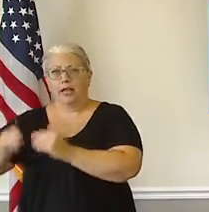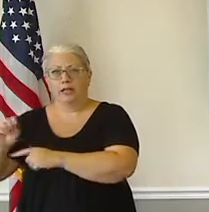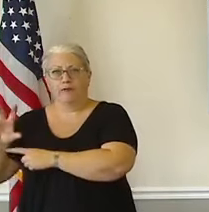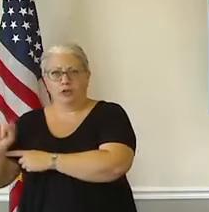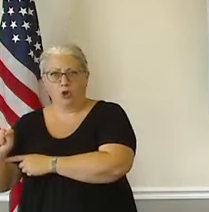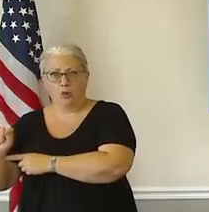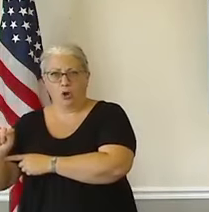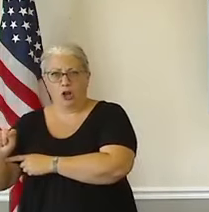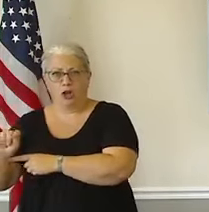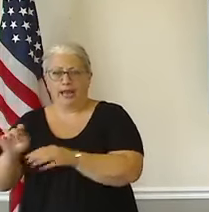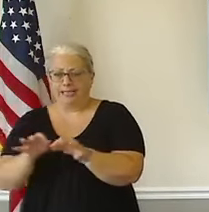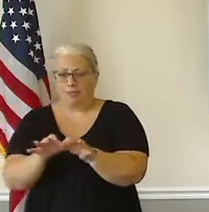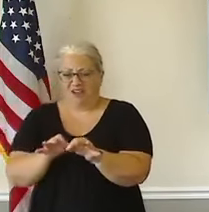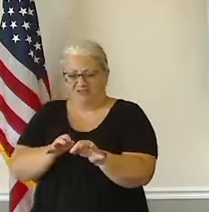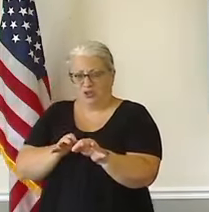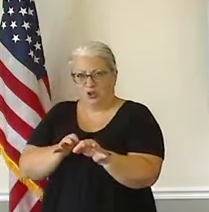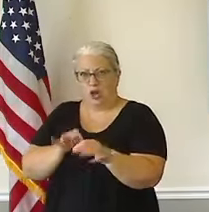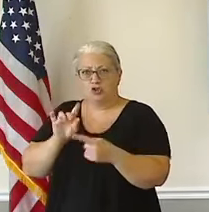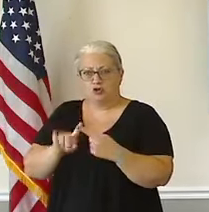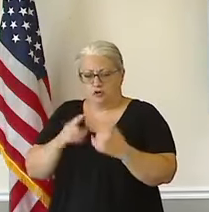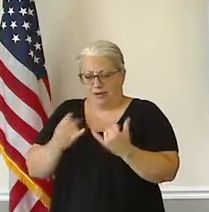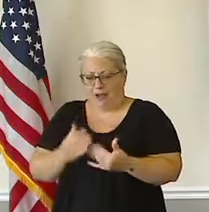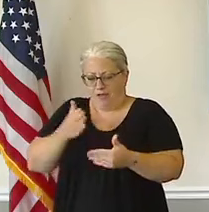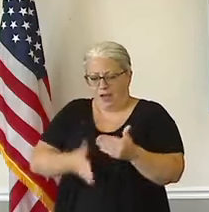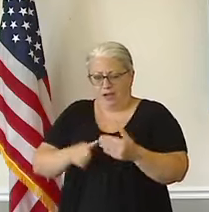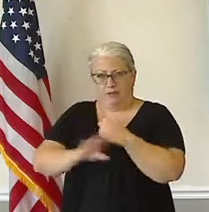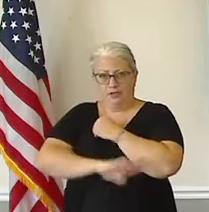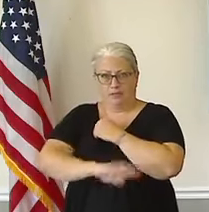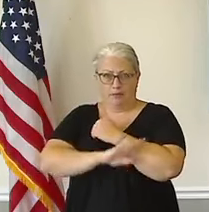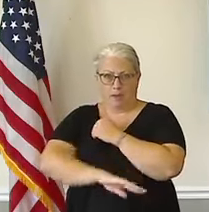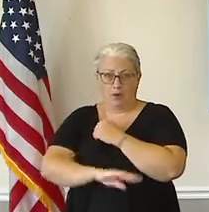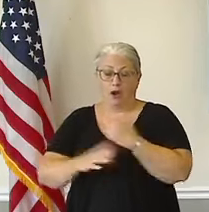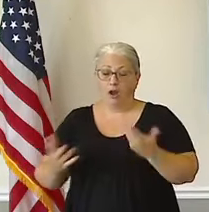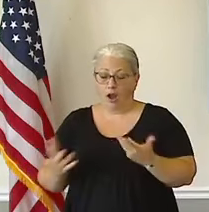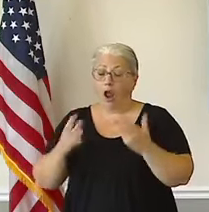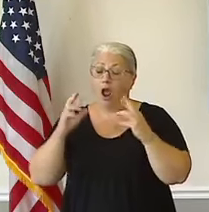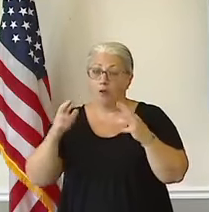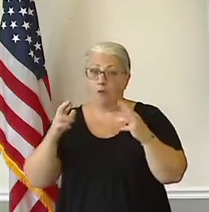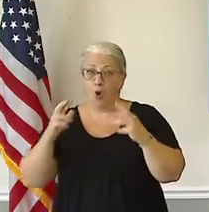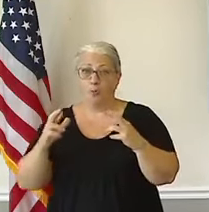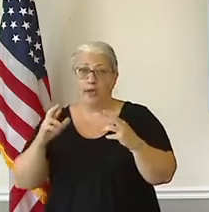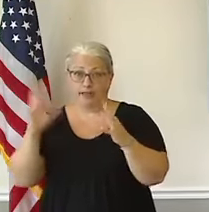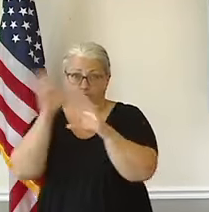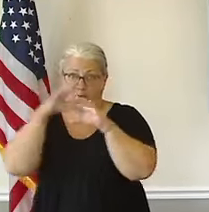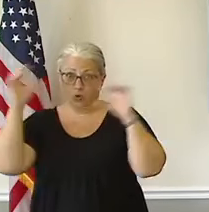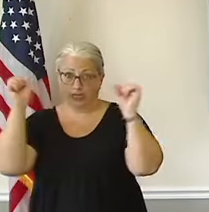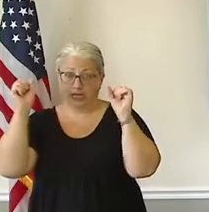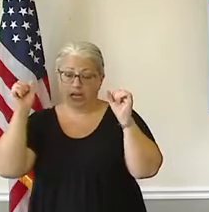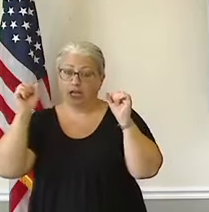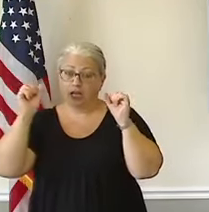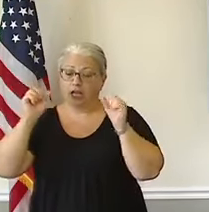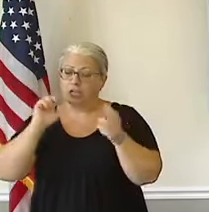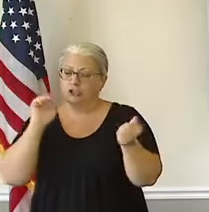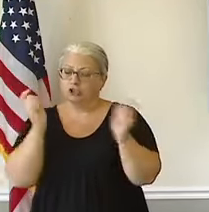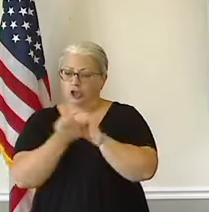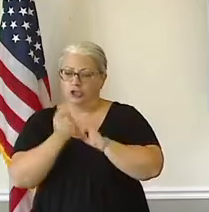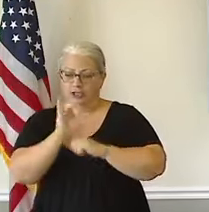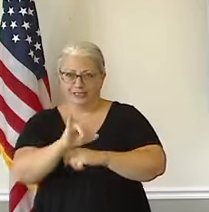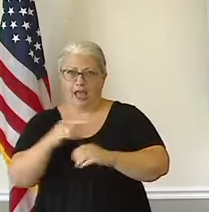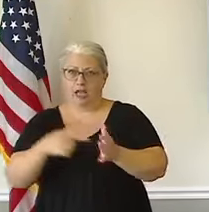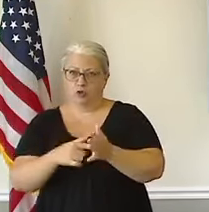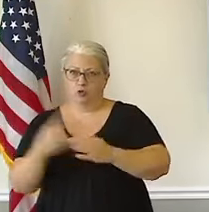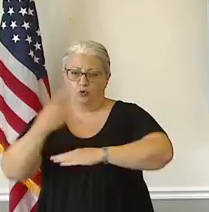president and the federal government reverses that, although I can't at this point say that they would. It is a task of